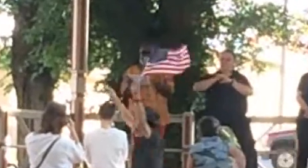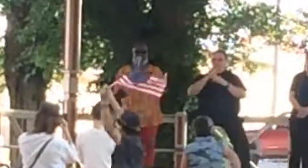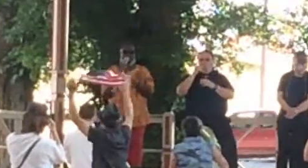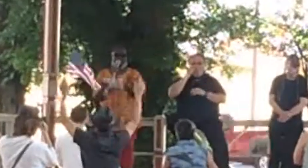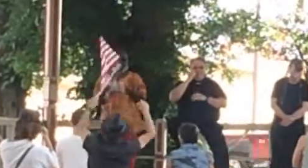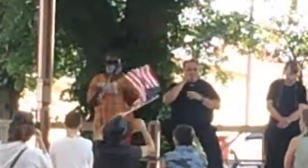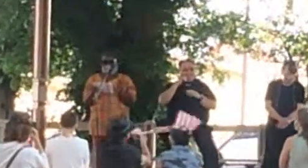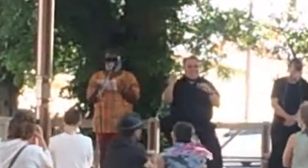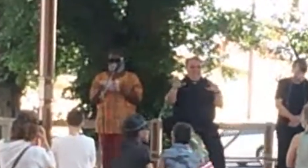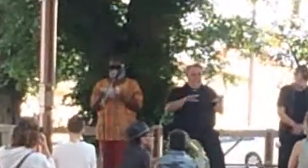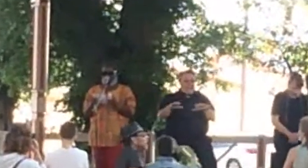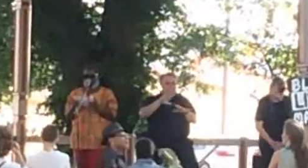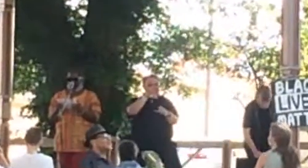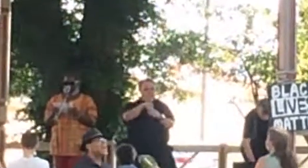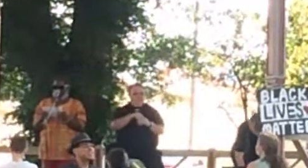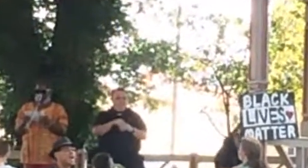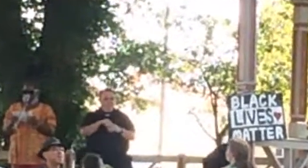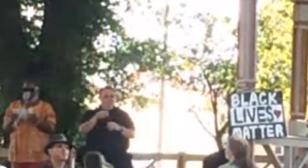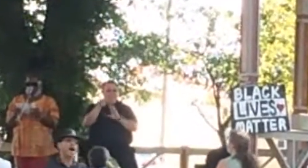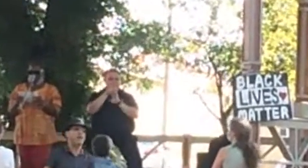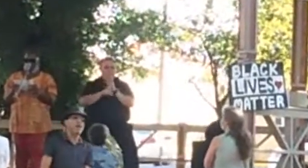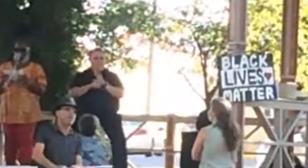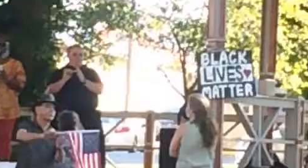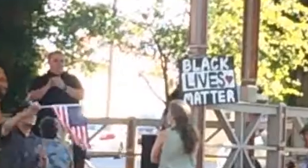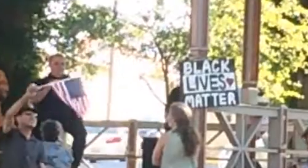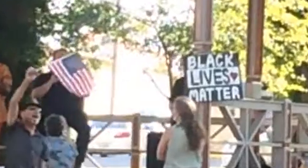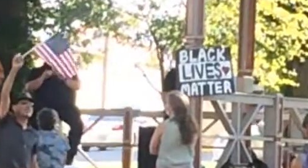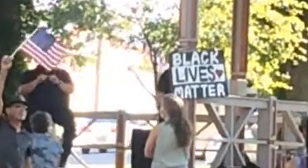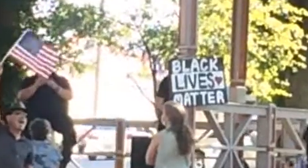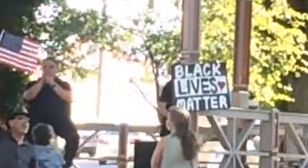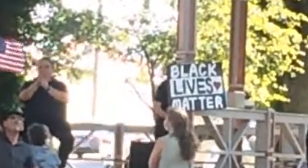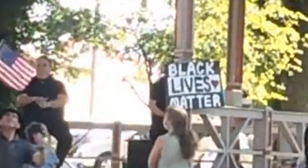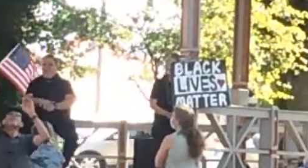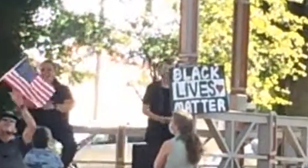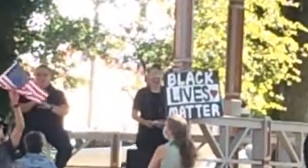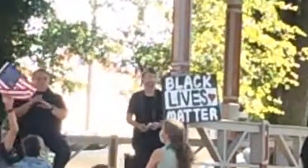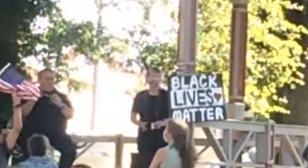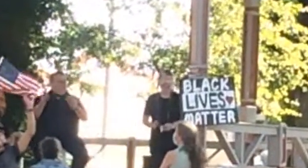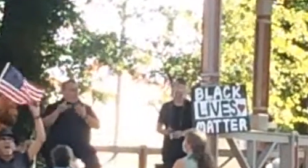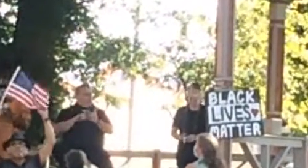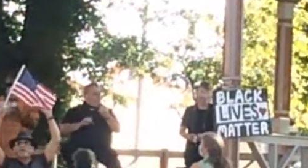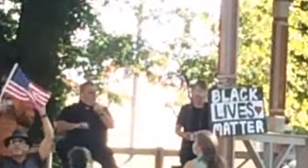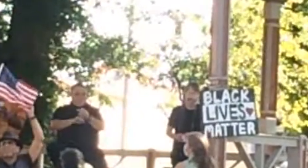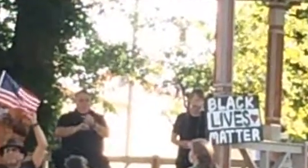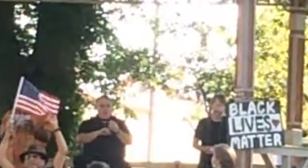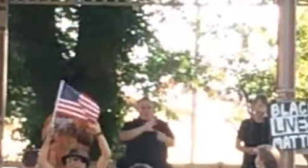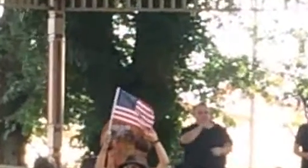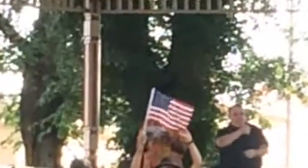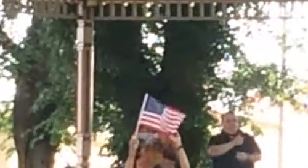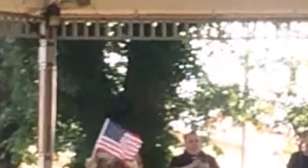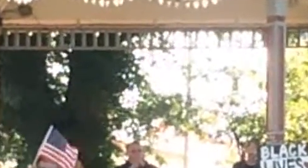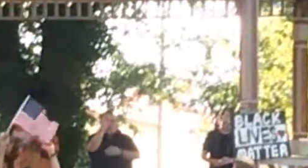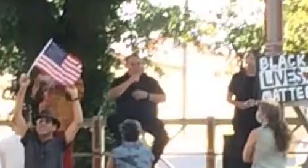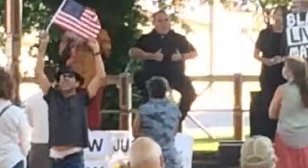and racist acts, including policies that continue to oppress and serve to reinforce attitudes that